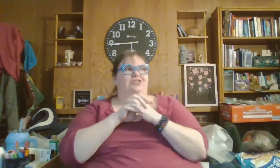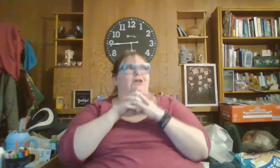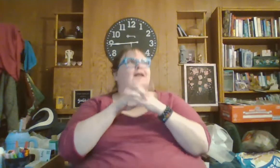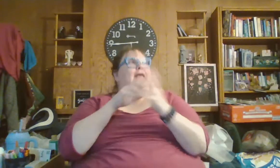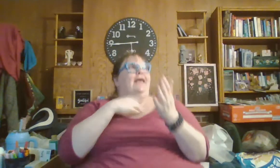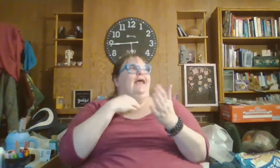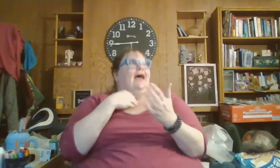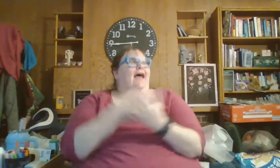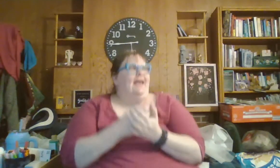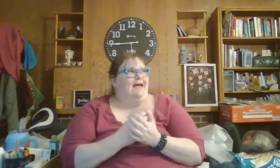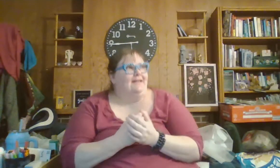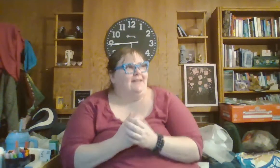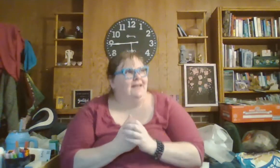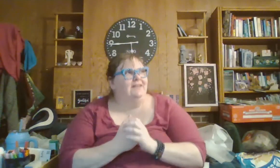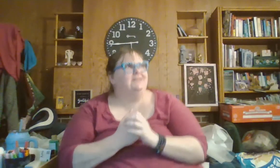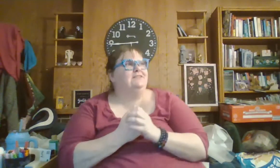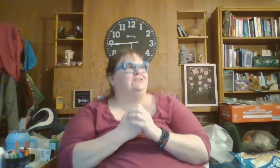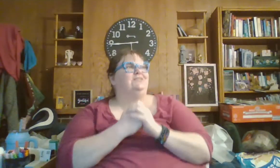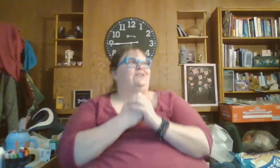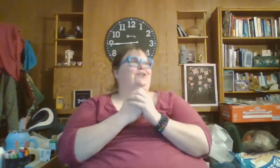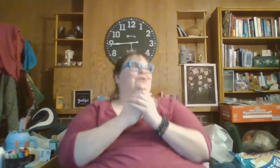year. And so